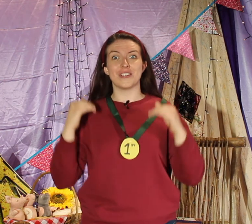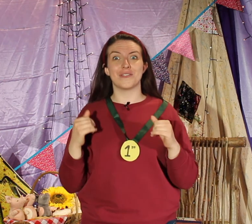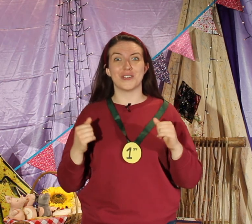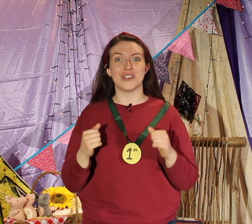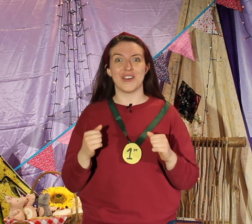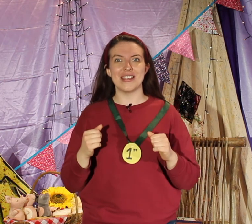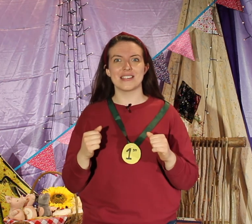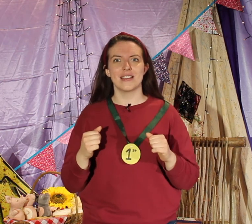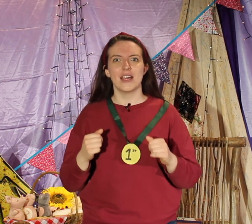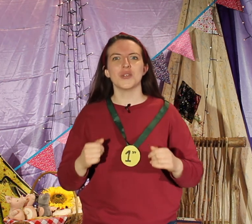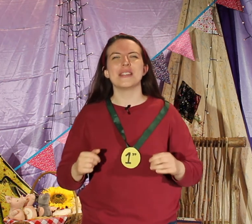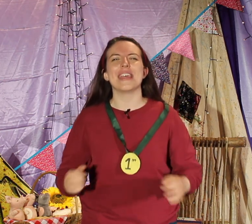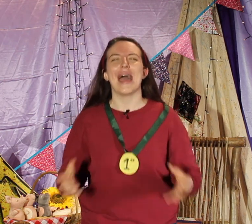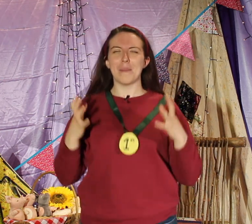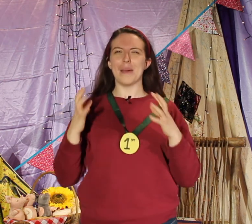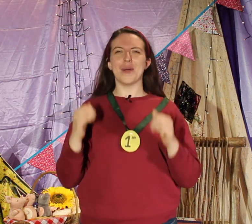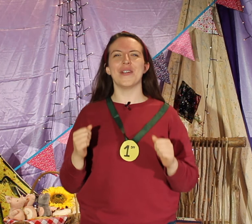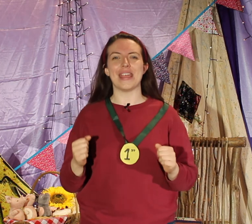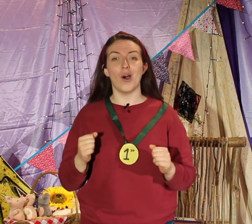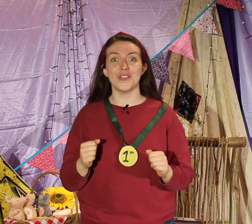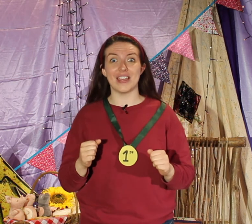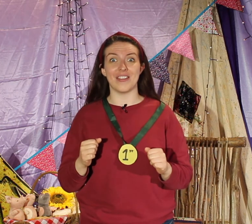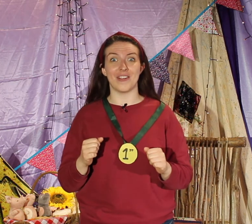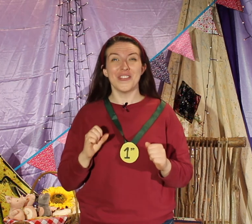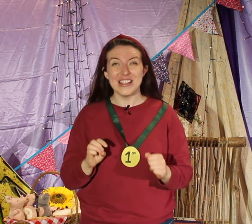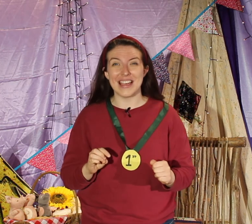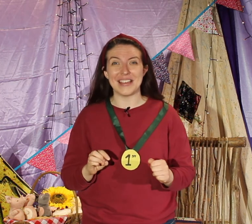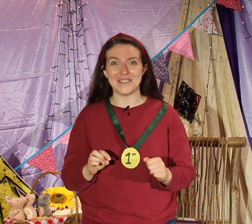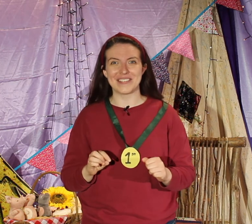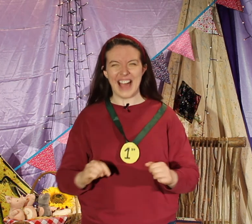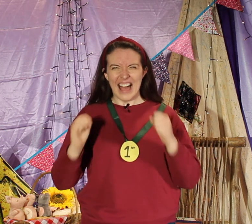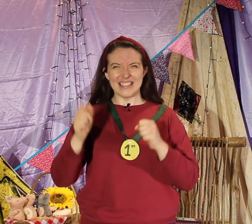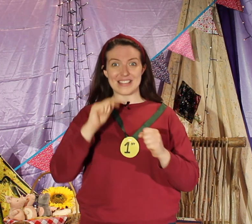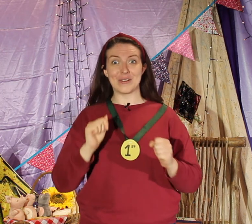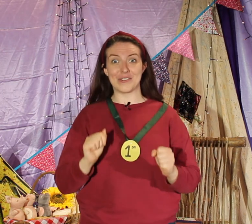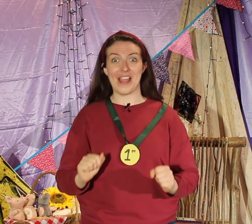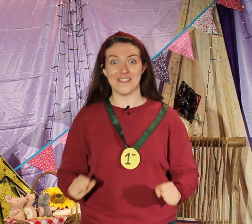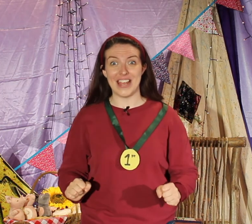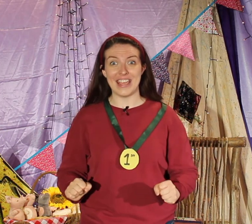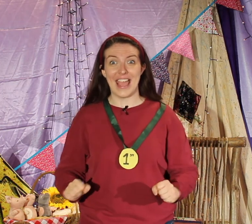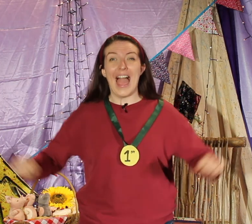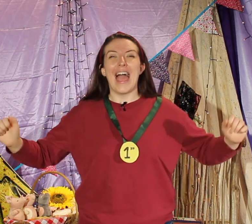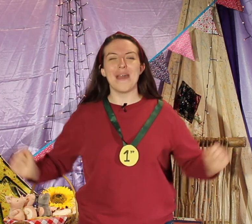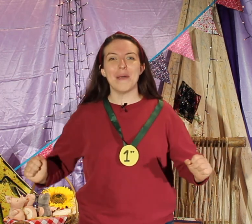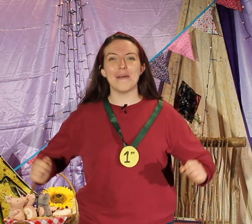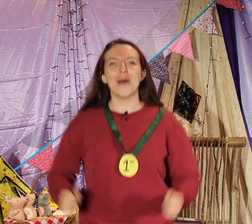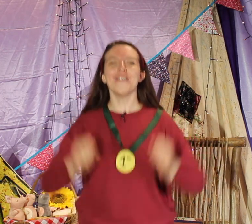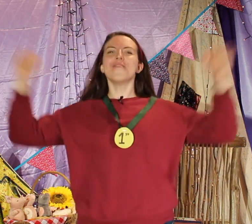for Tortoise? Should we say hip hip hooray all together three times? Let's go for it. Ready? Hip hip